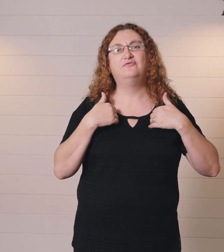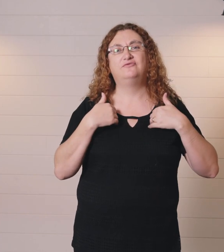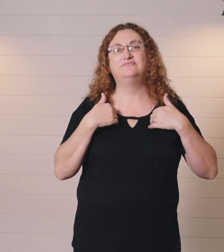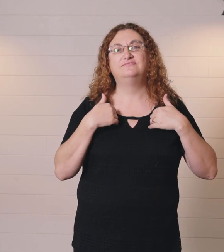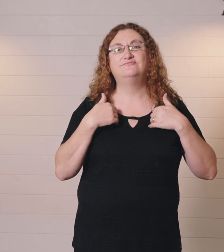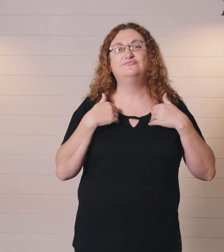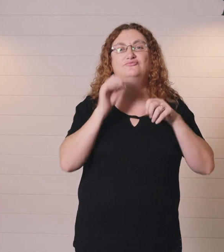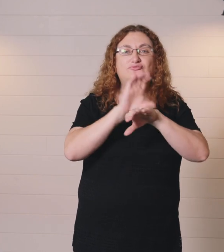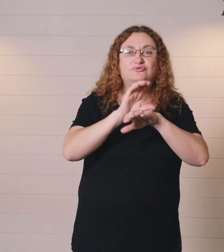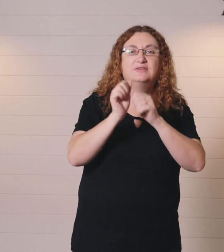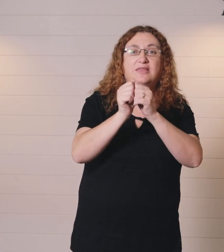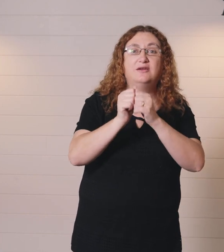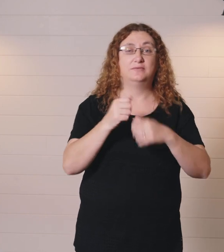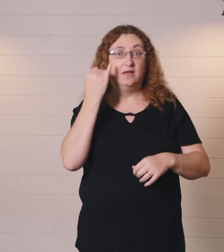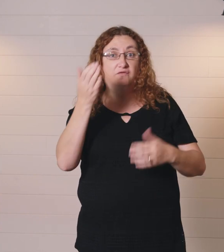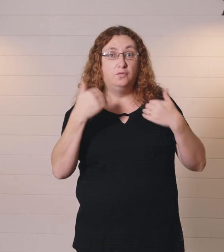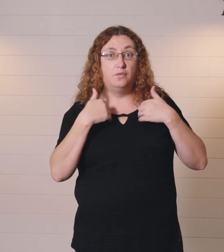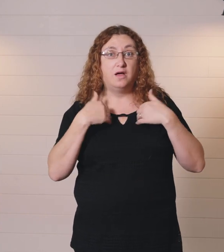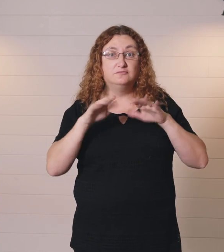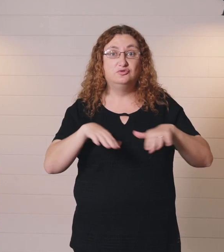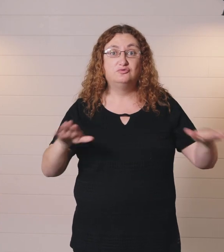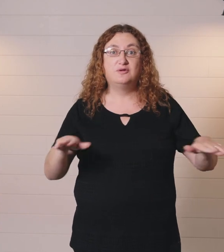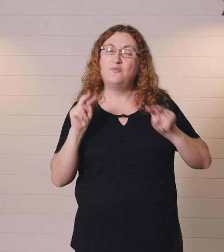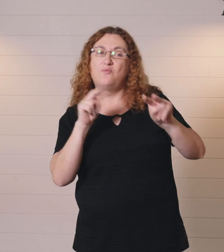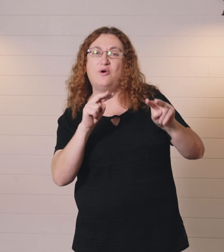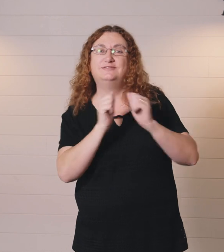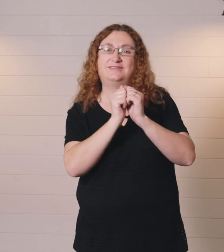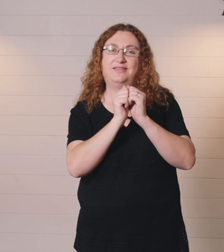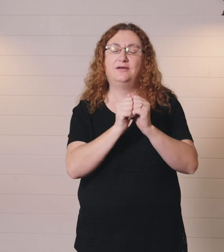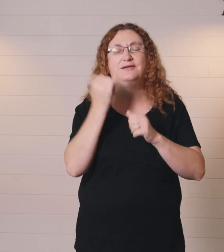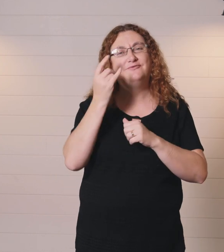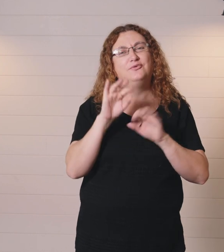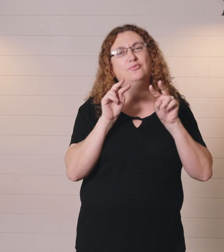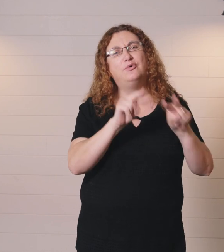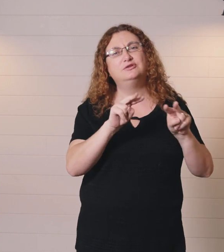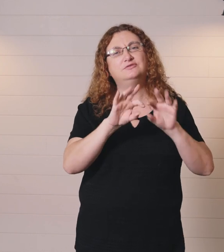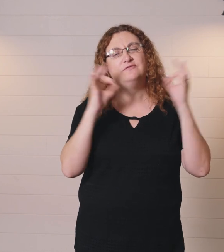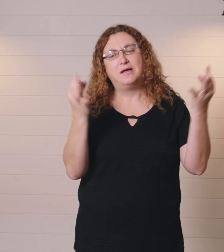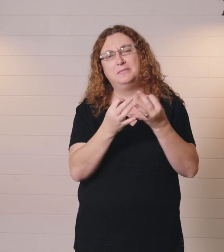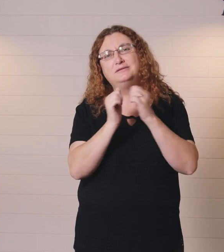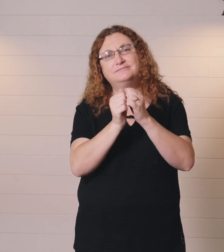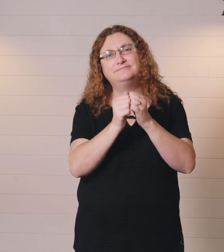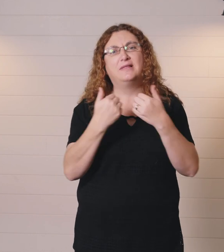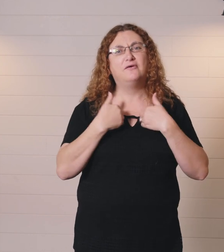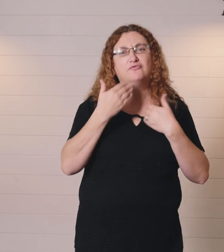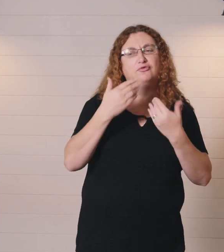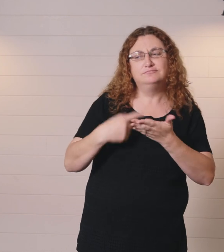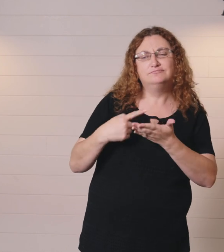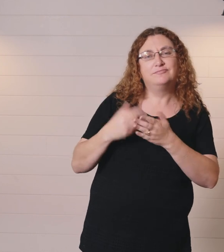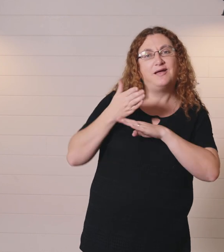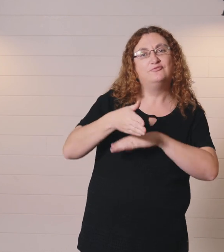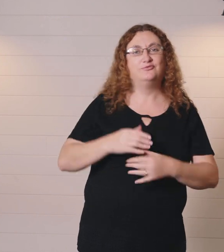I know you're gonna wanna watch our children's service together with them. You know, if you watch as a family, you'll have some great opportunity for some good